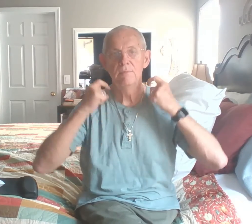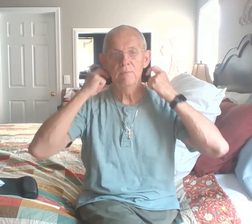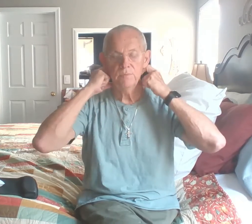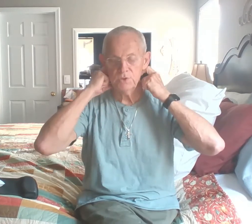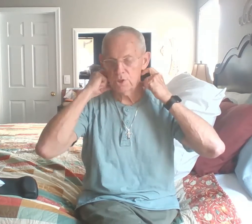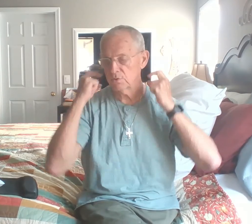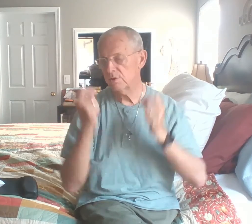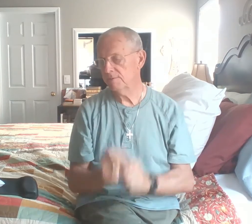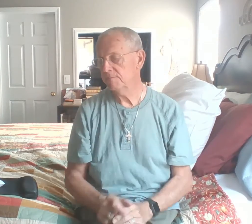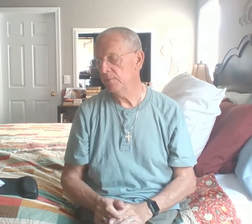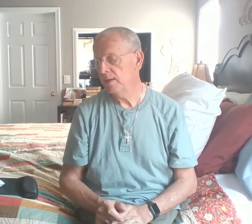Choker.